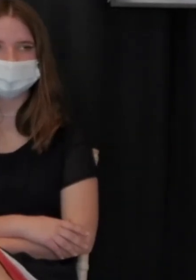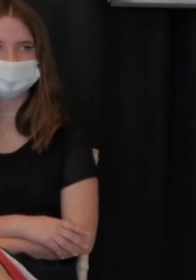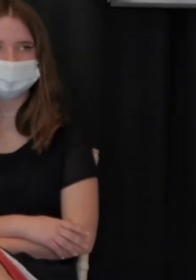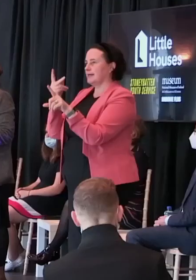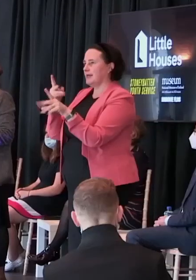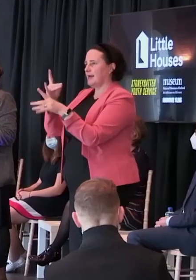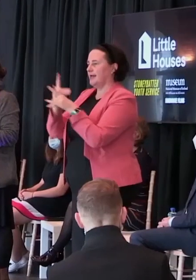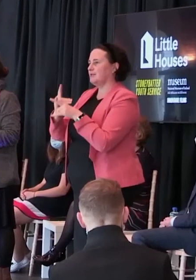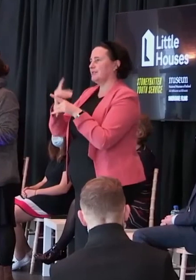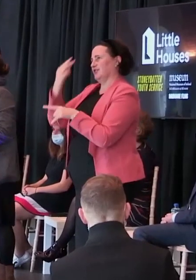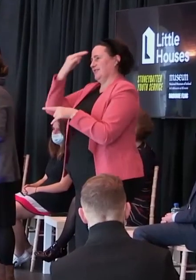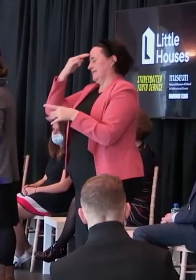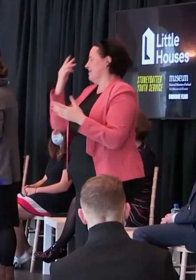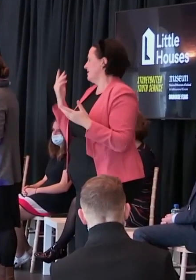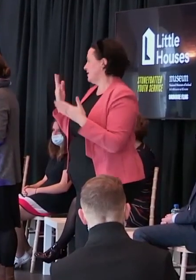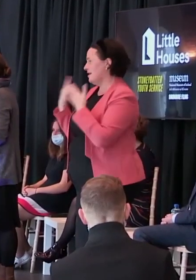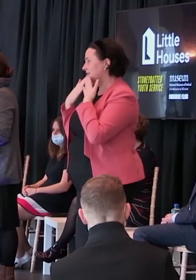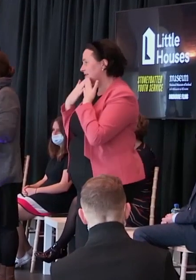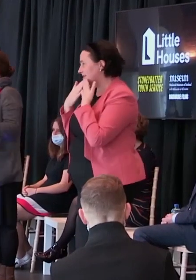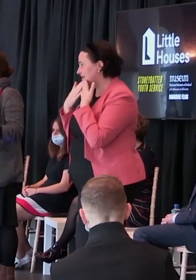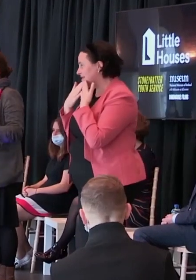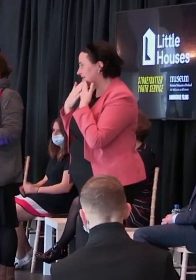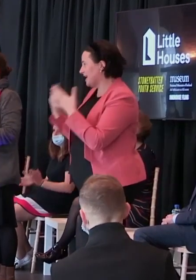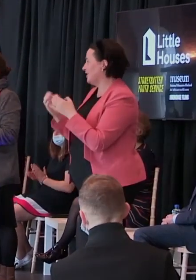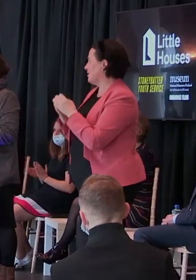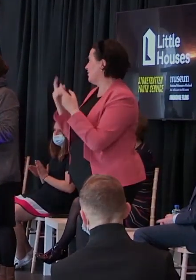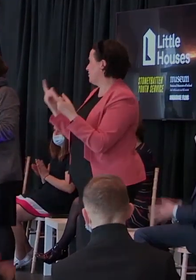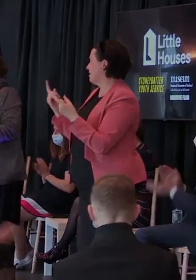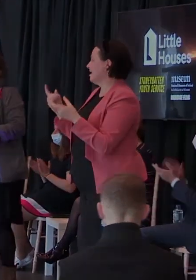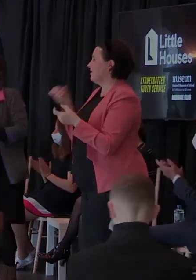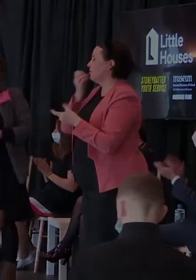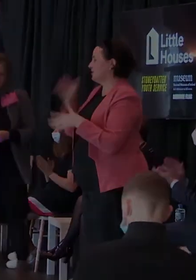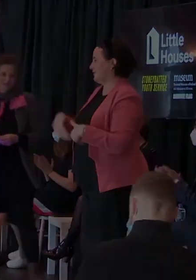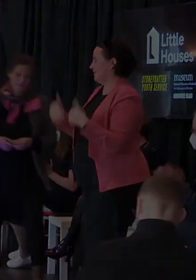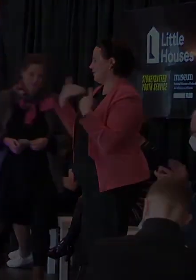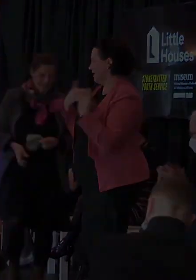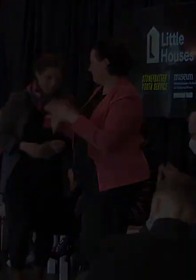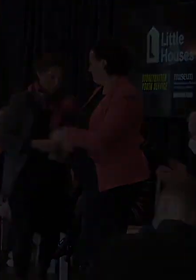That's just a really wonderful thing. So thank you all so much. Have a wonderful morning. Thank you.